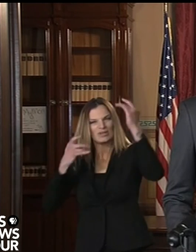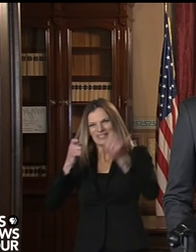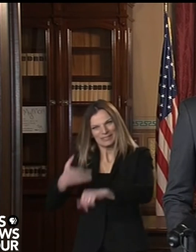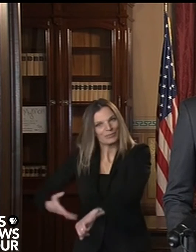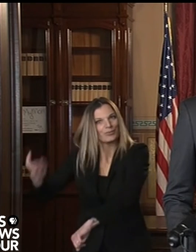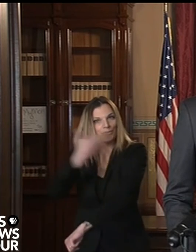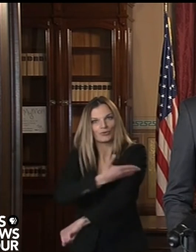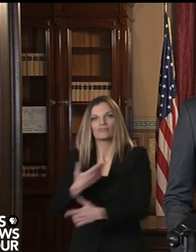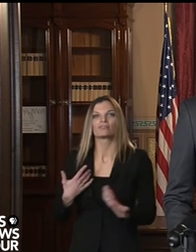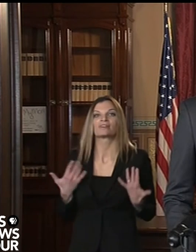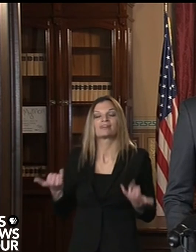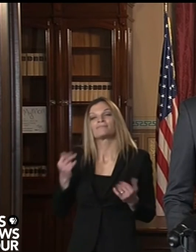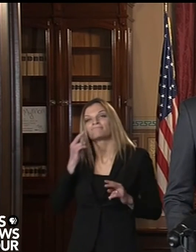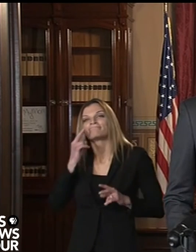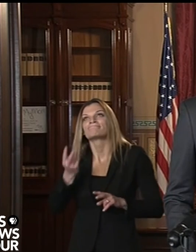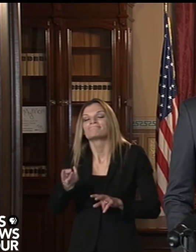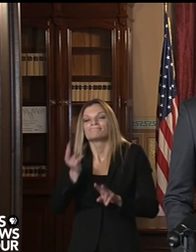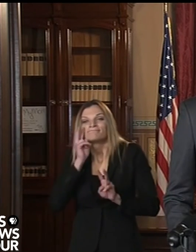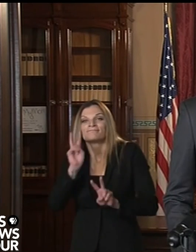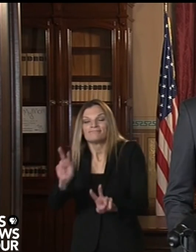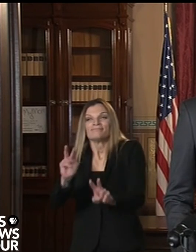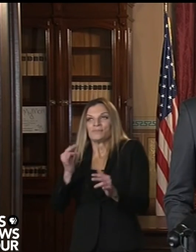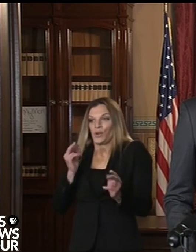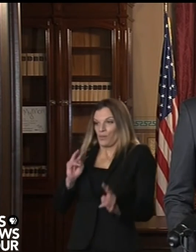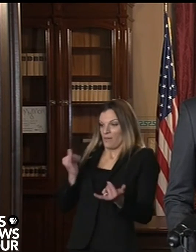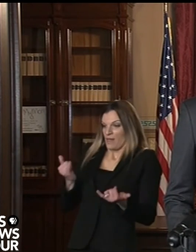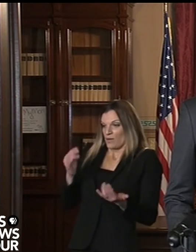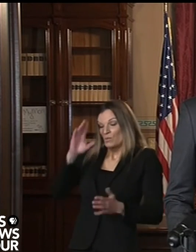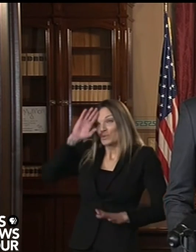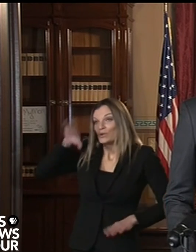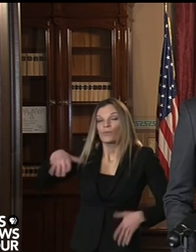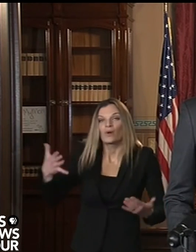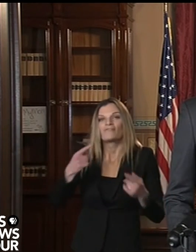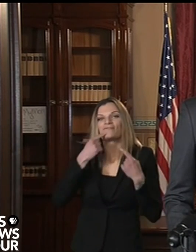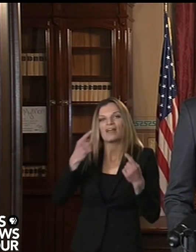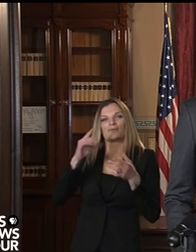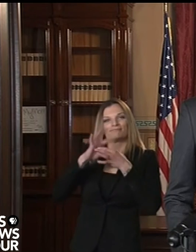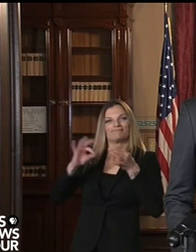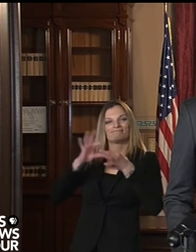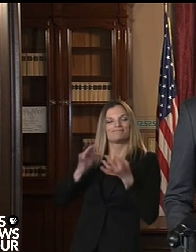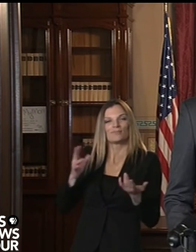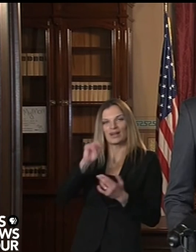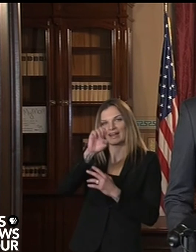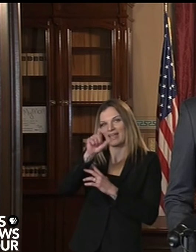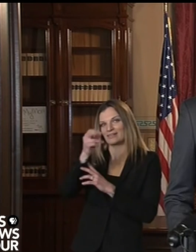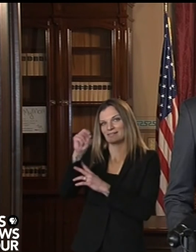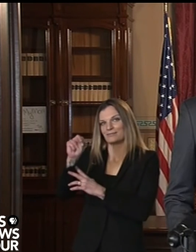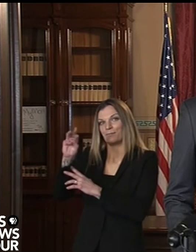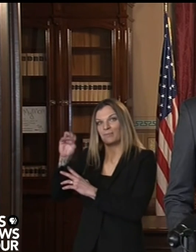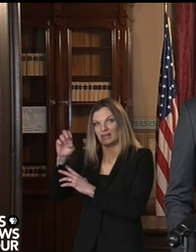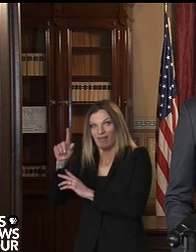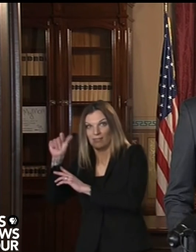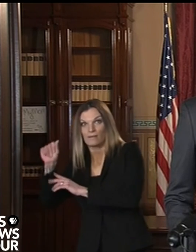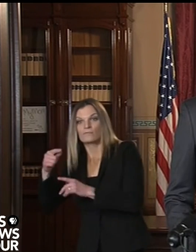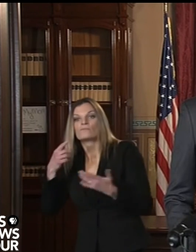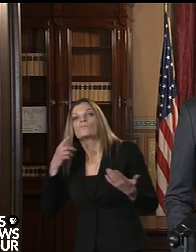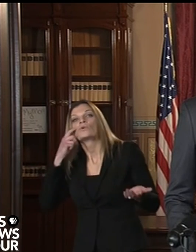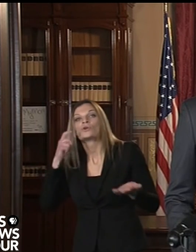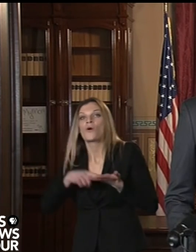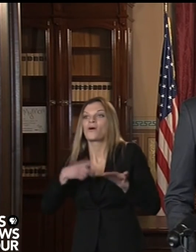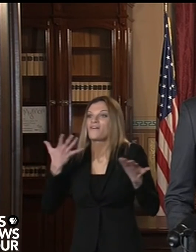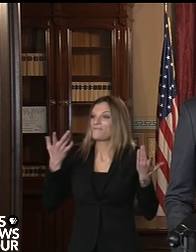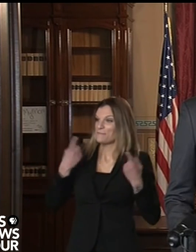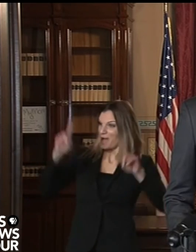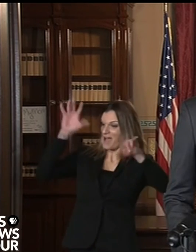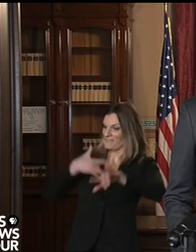the words of Nelson Mandela when he said that after climbing a great hill, one only finds that there are many more hills